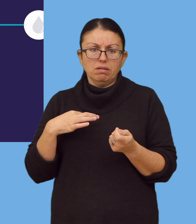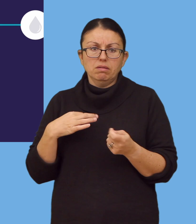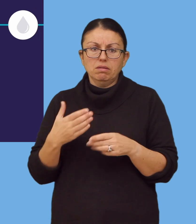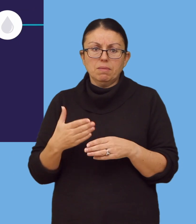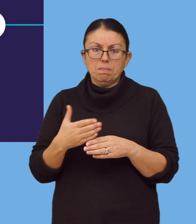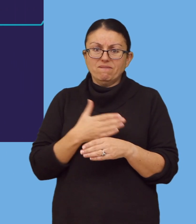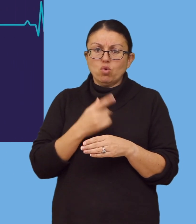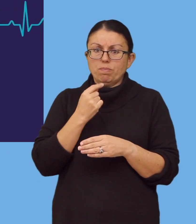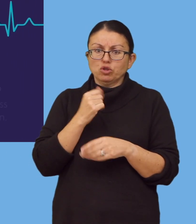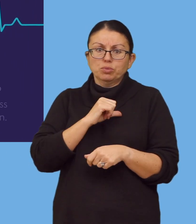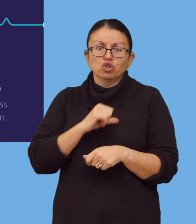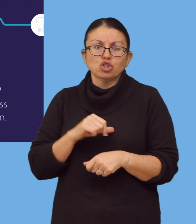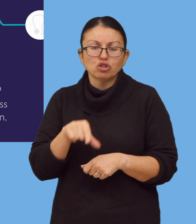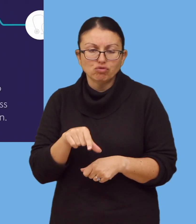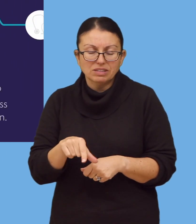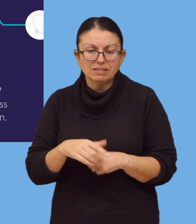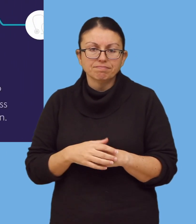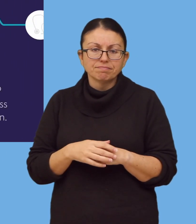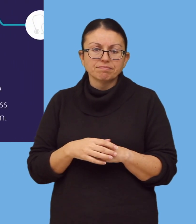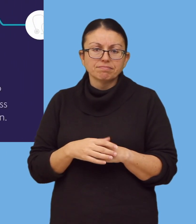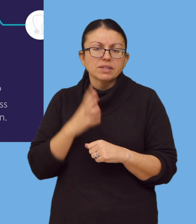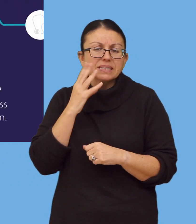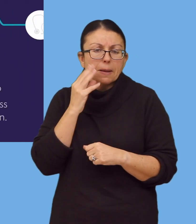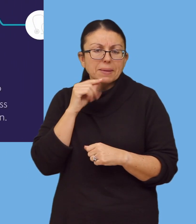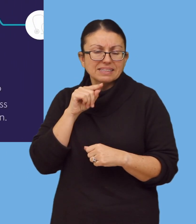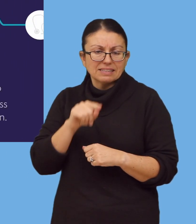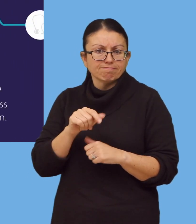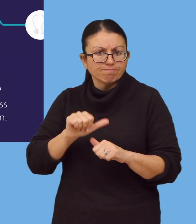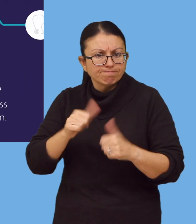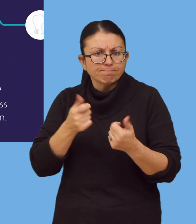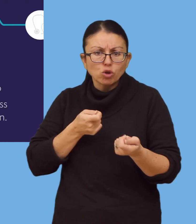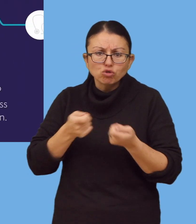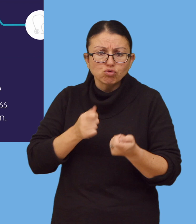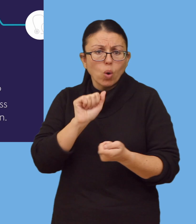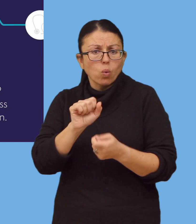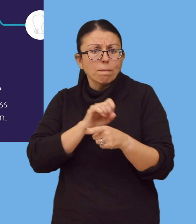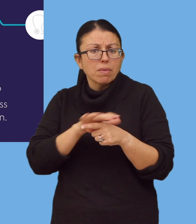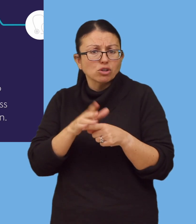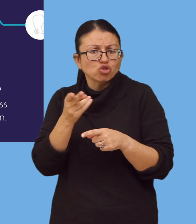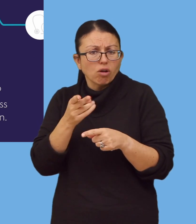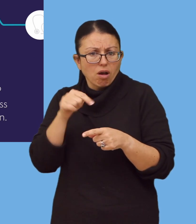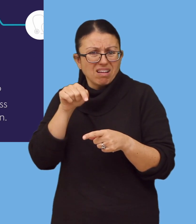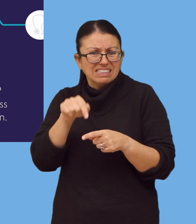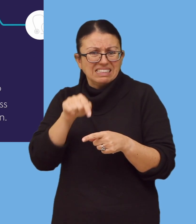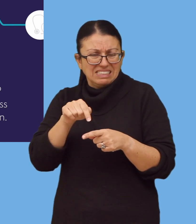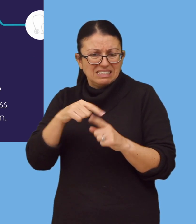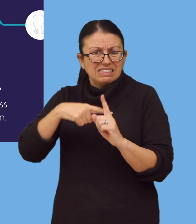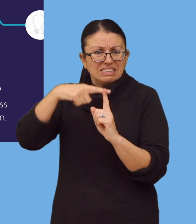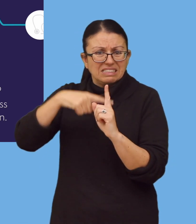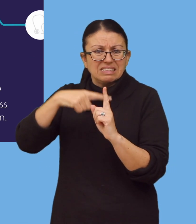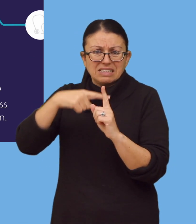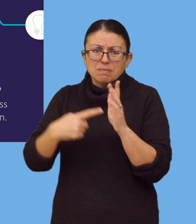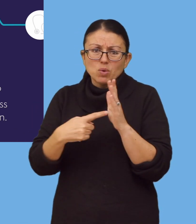high. Anemia. If you think you might be anemic, talk to your GP about testing. Early treatment can make you